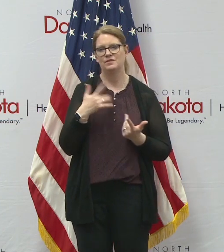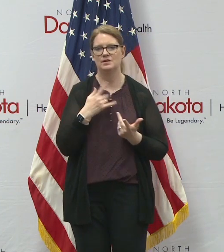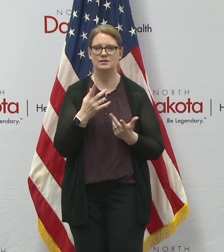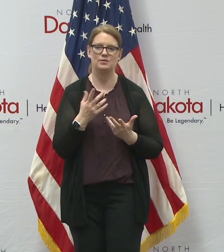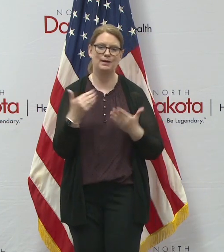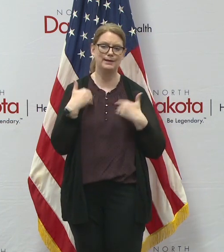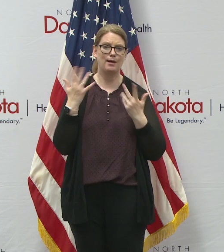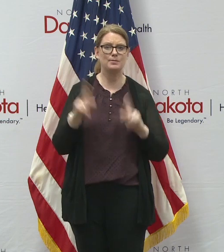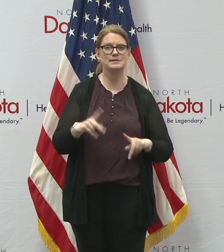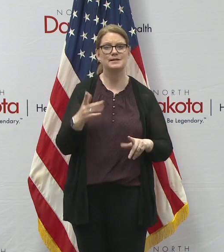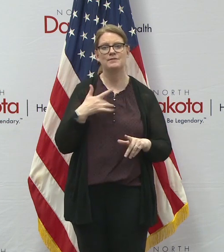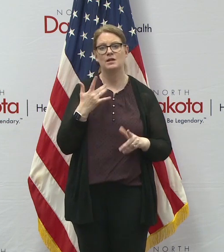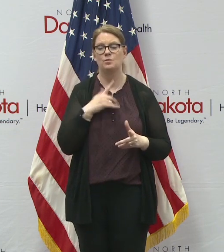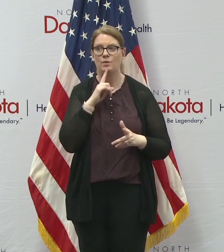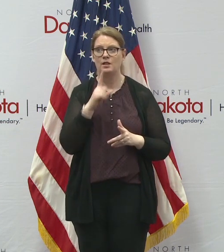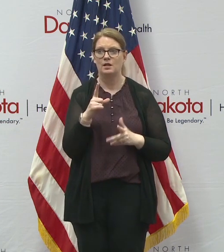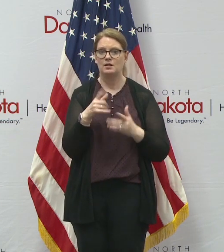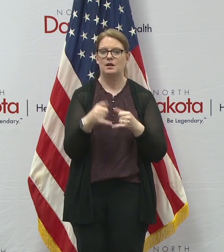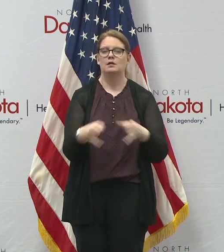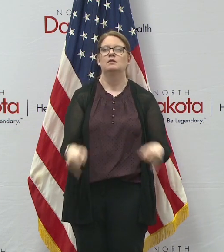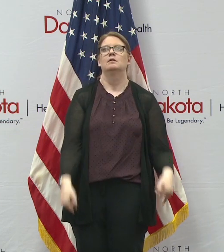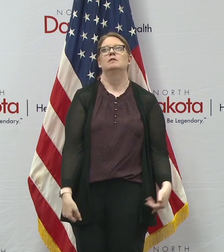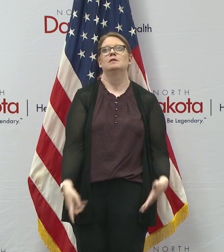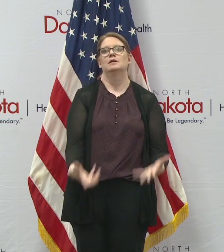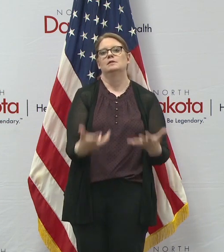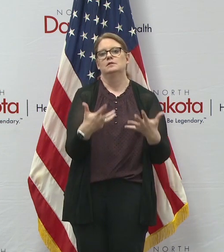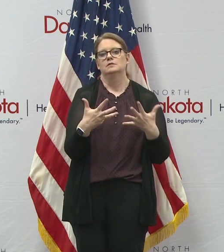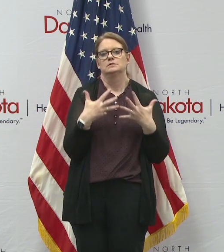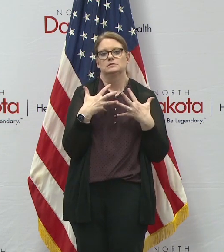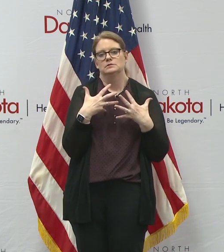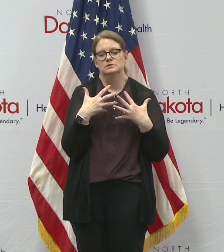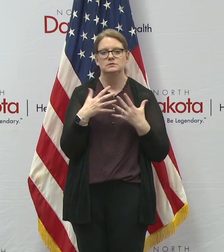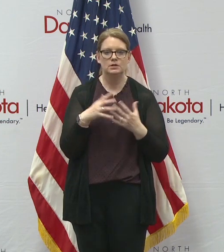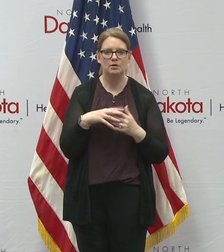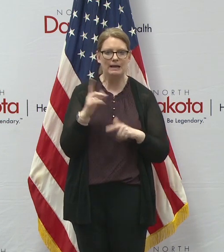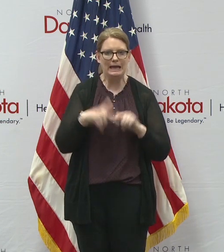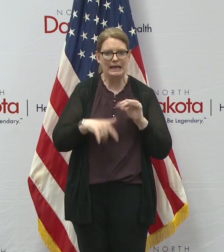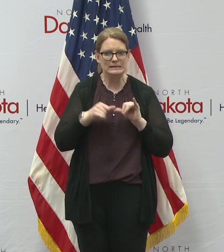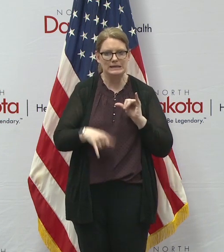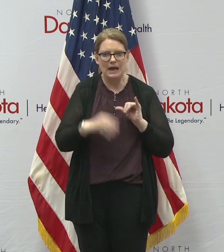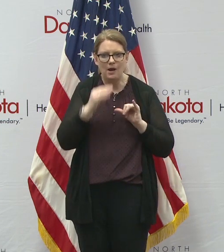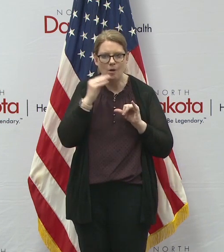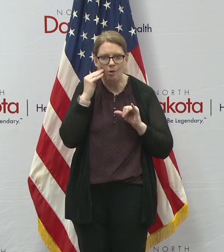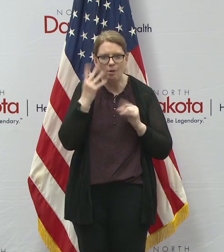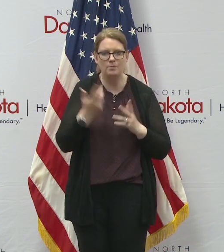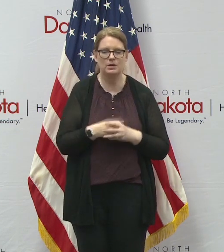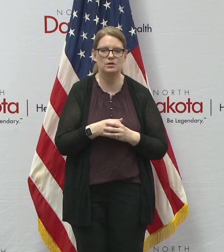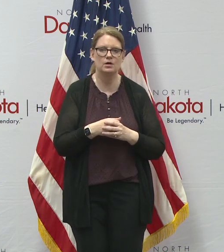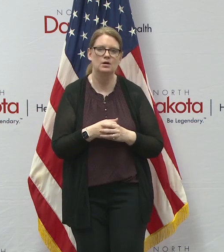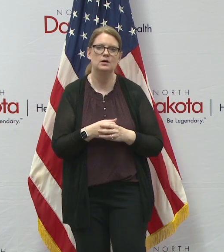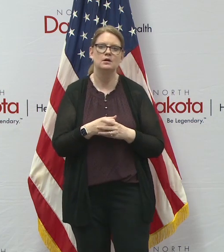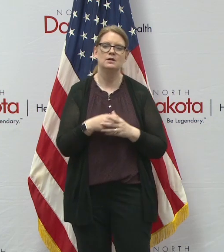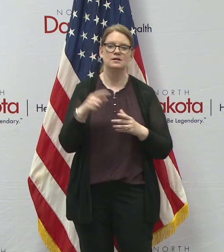really challenged by this whole thing, to understand in a world where we see so much desire for social